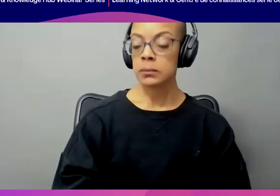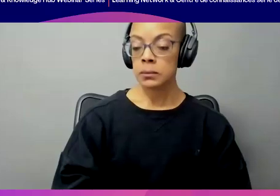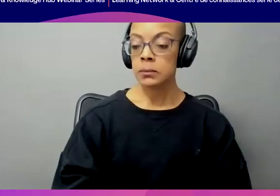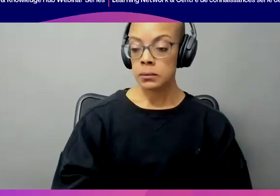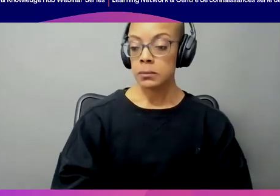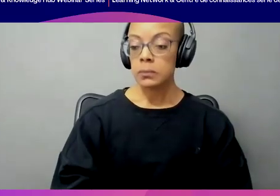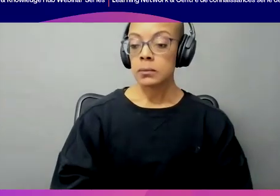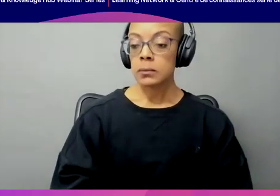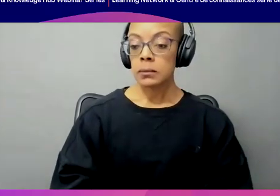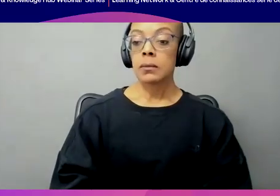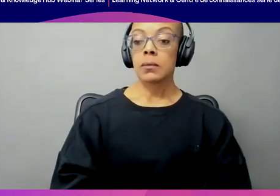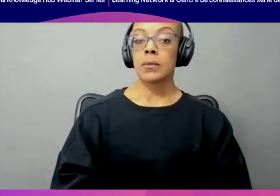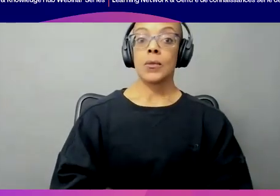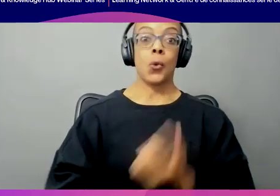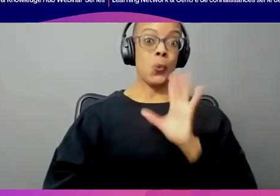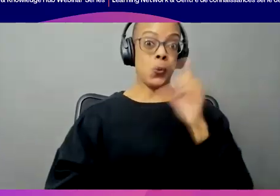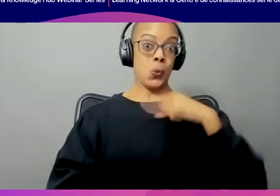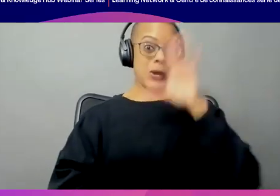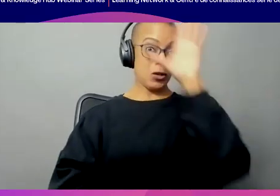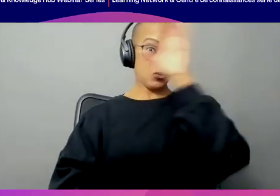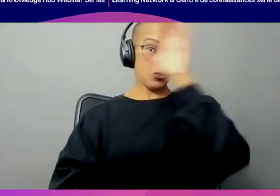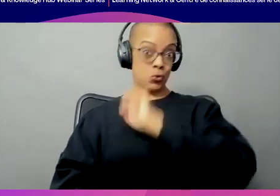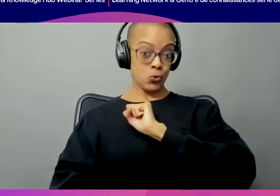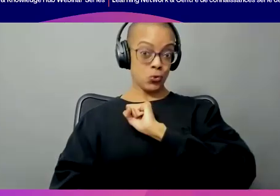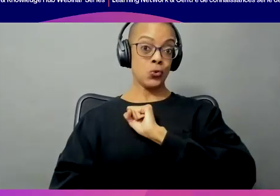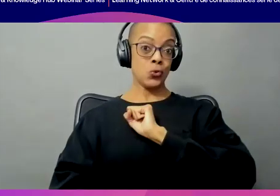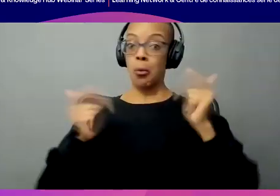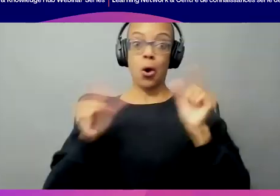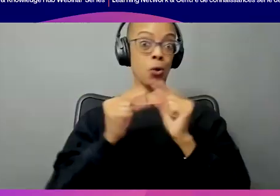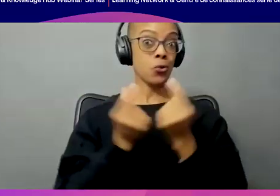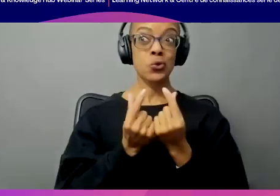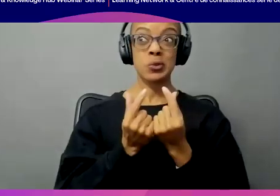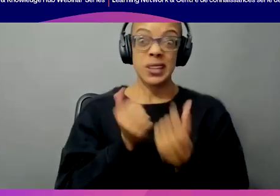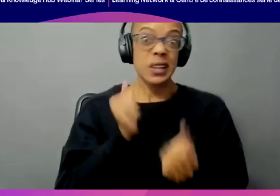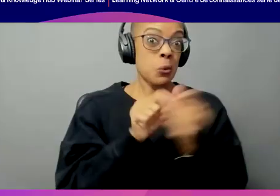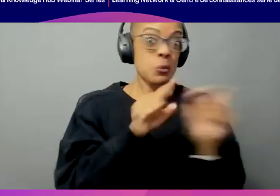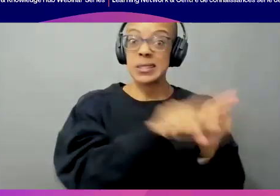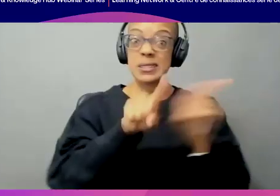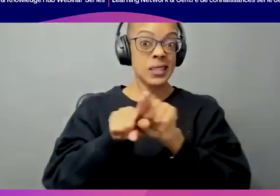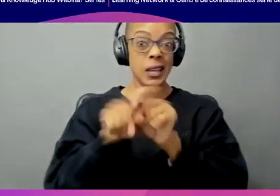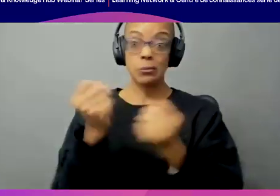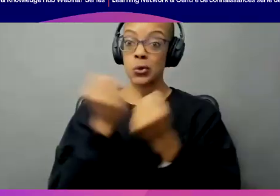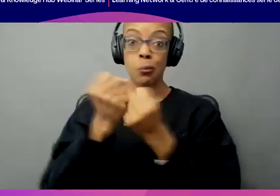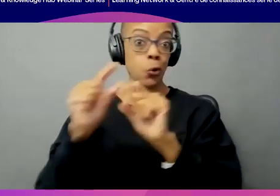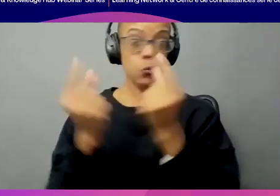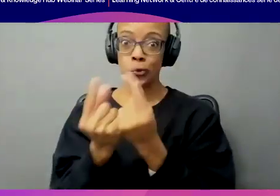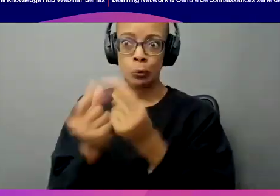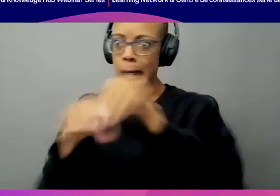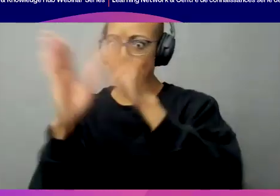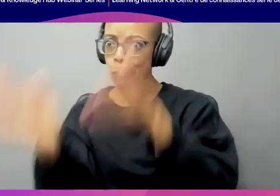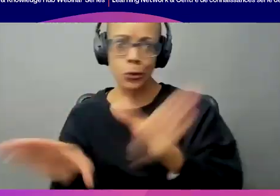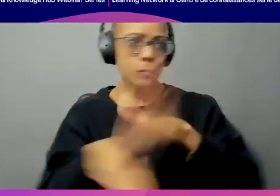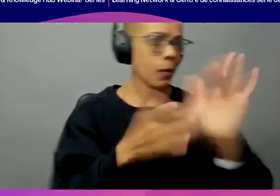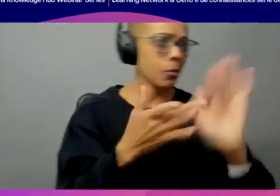the assumption that all groups would start, not unlike how a support group generally starts, by laying out and contracting with